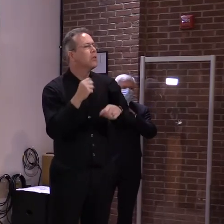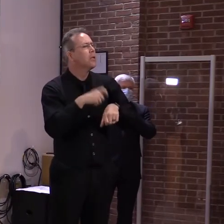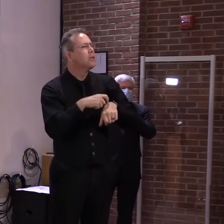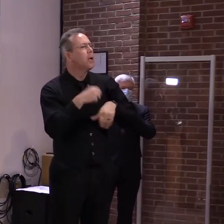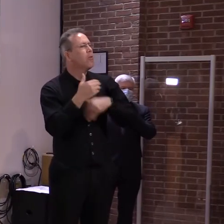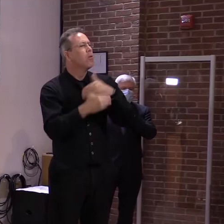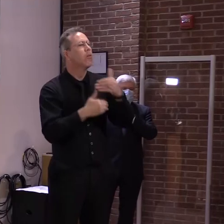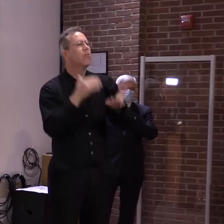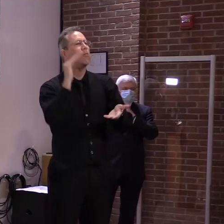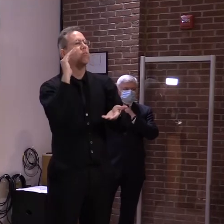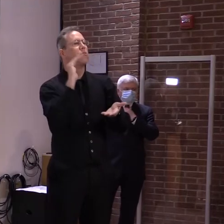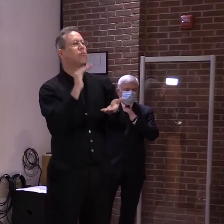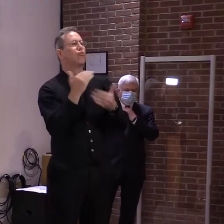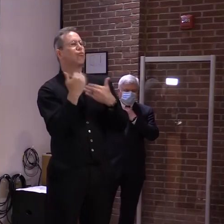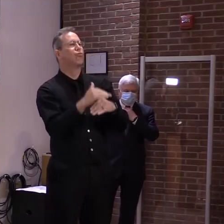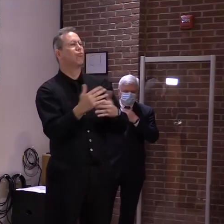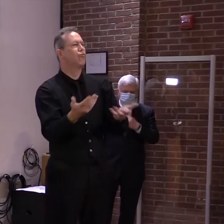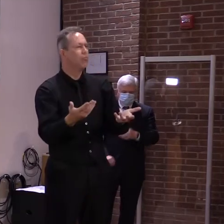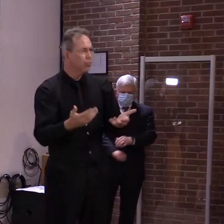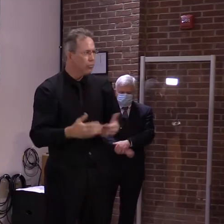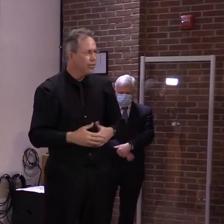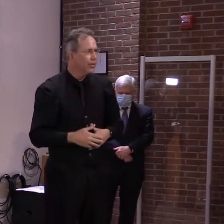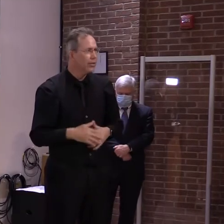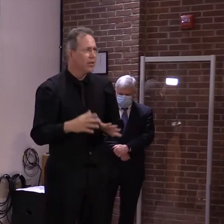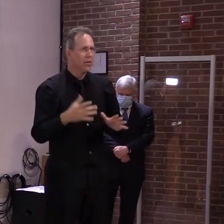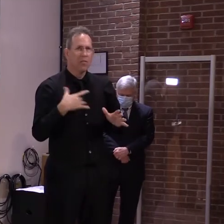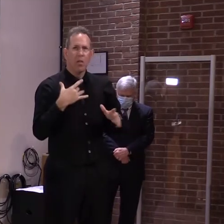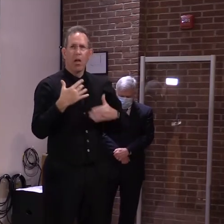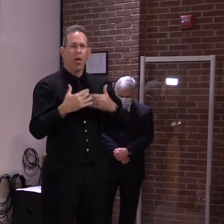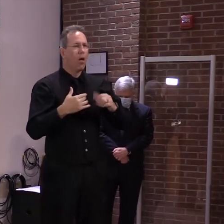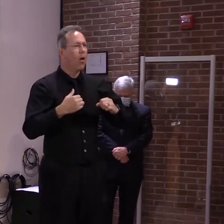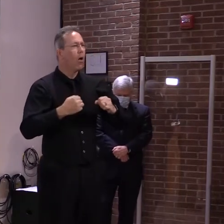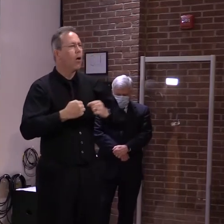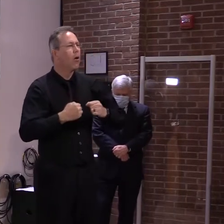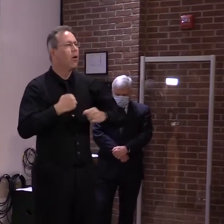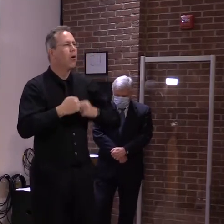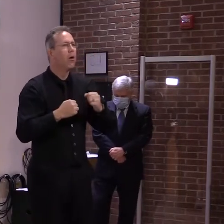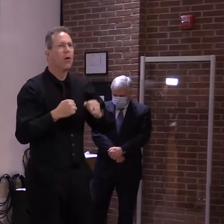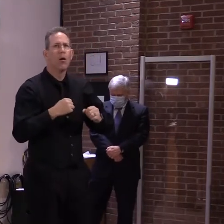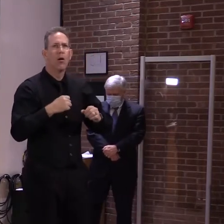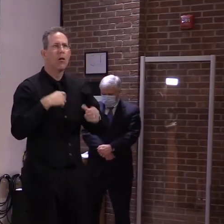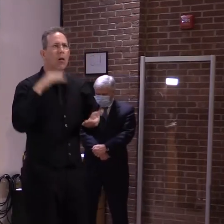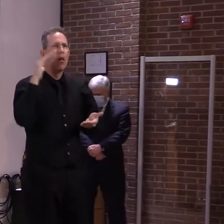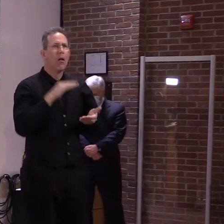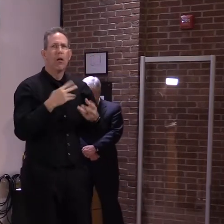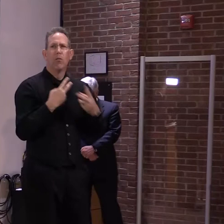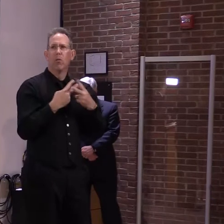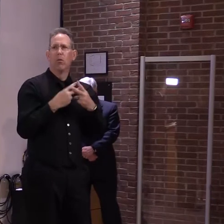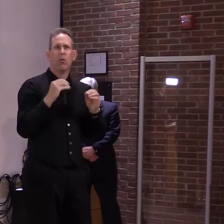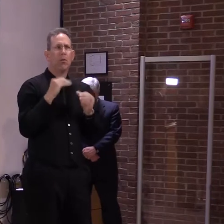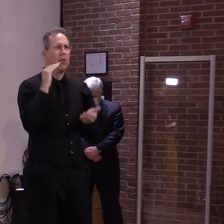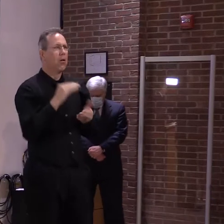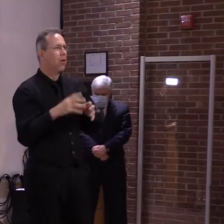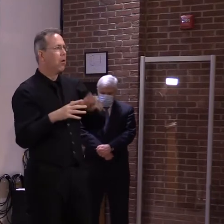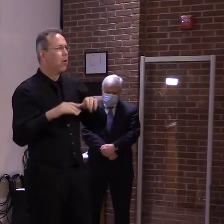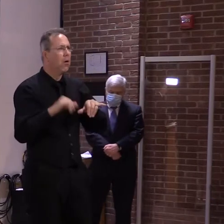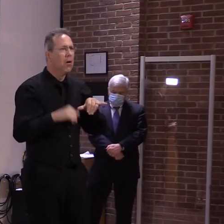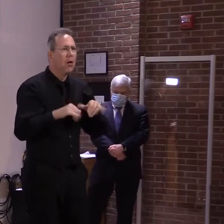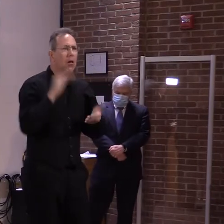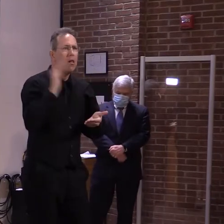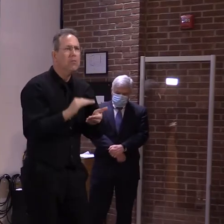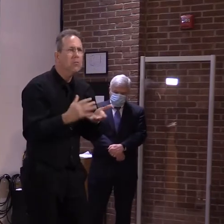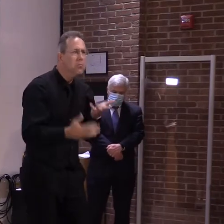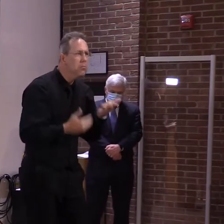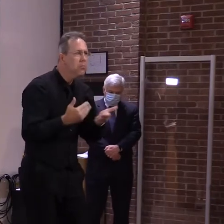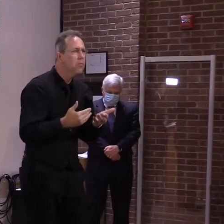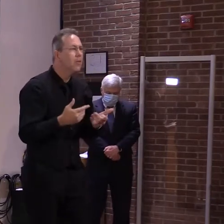fully anticipate and to take in and build up that faith and trust that it's okay